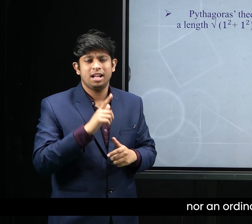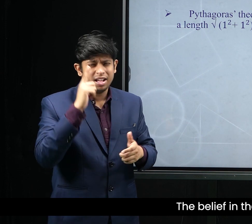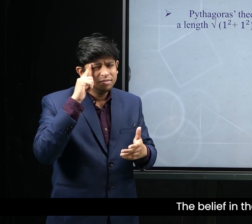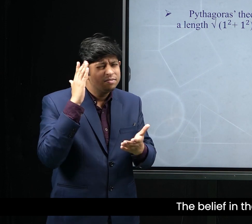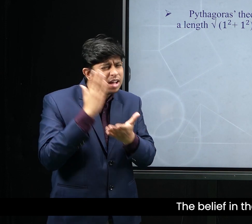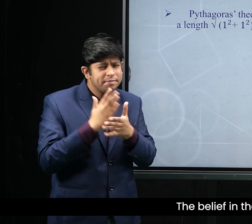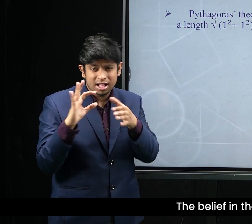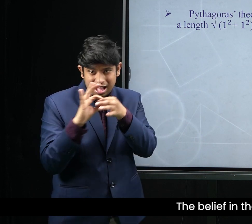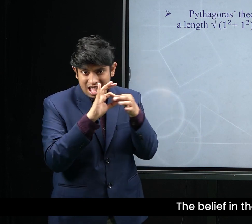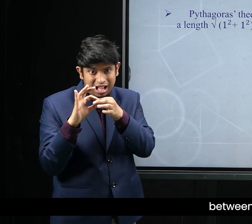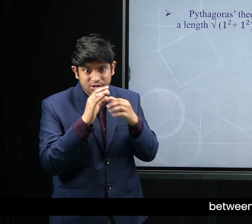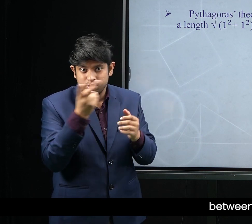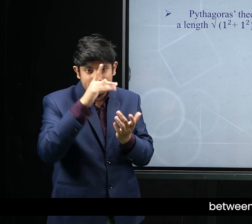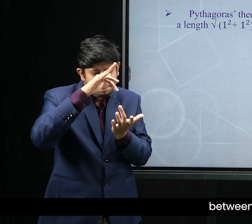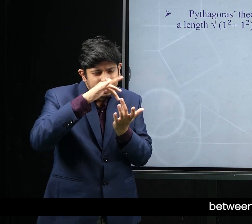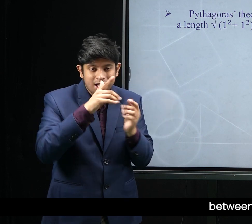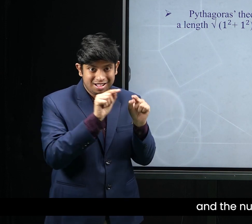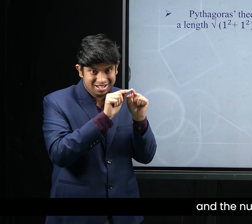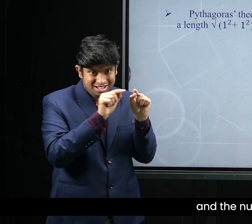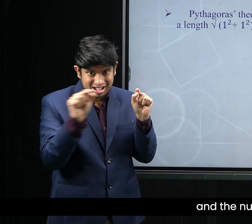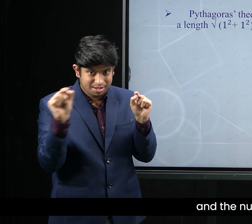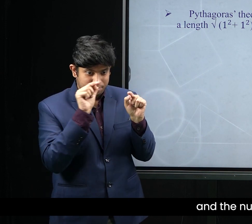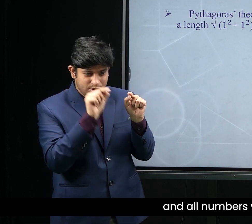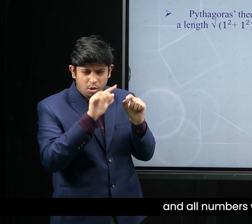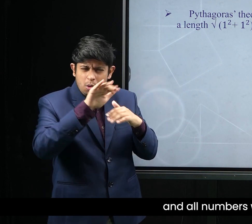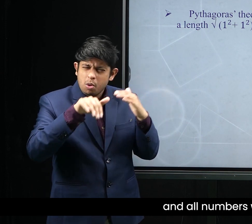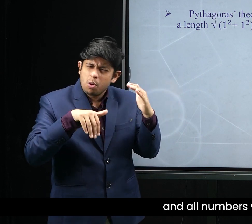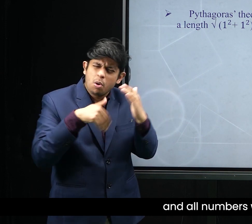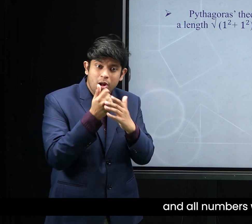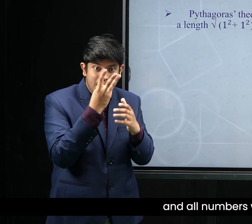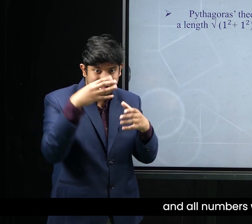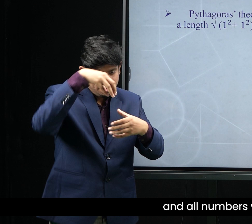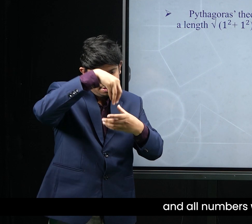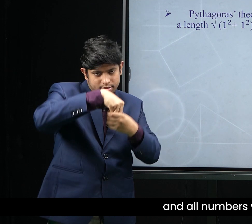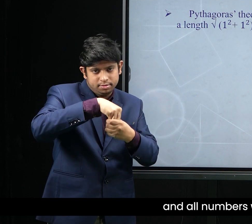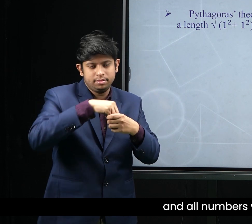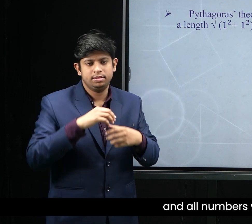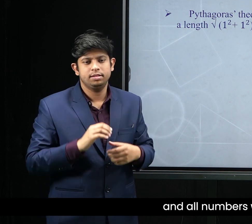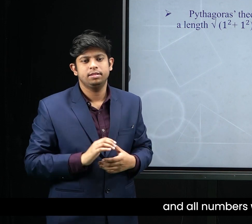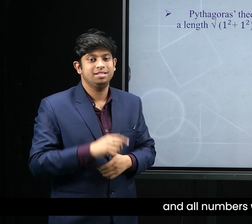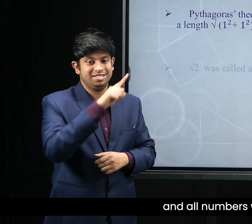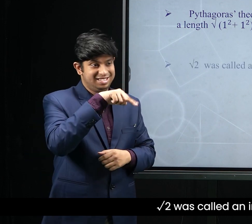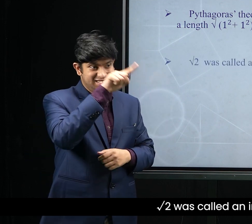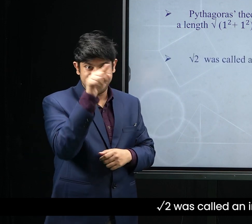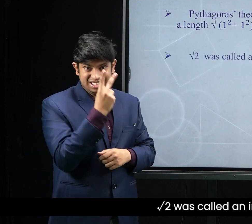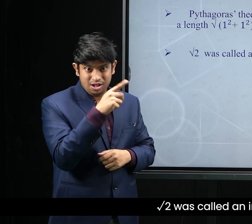The belief in the relationship between points on the number line and all numbers were shattered. Root 2 was called